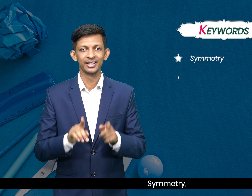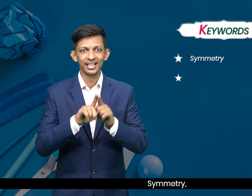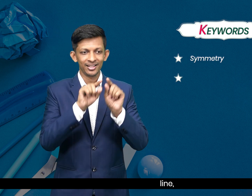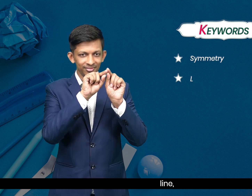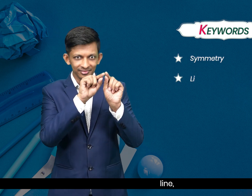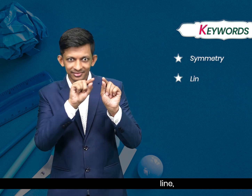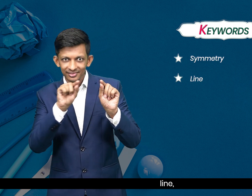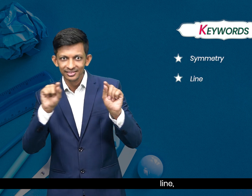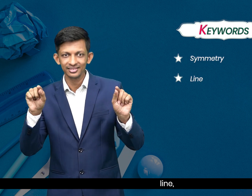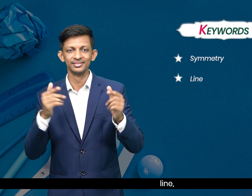line,